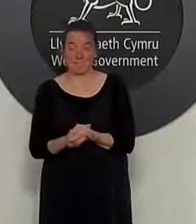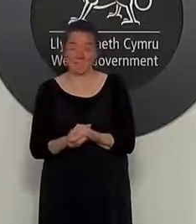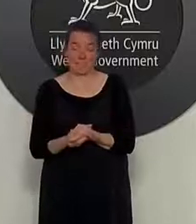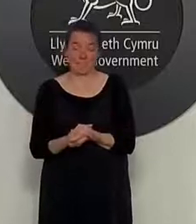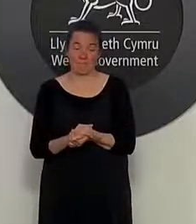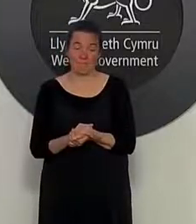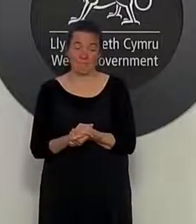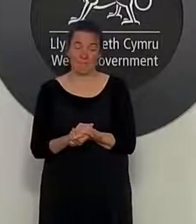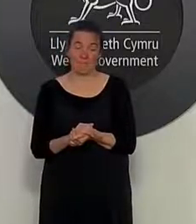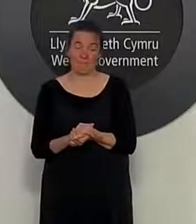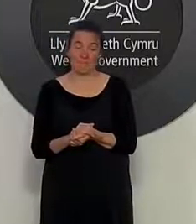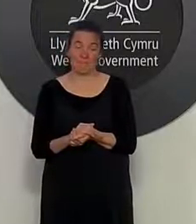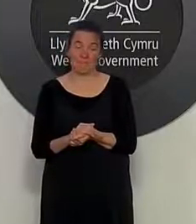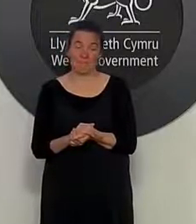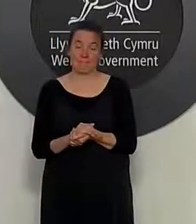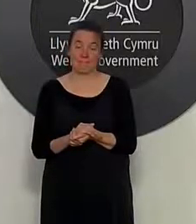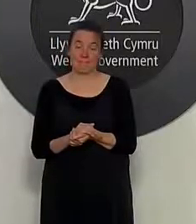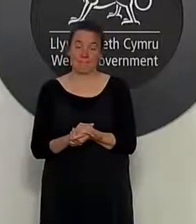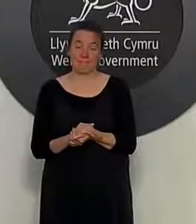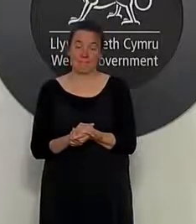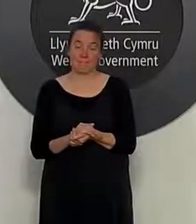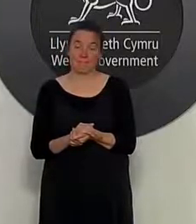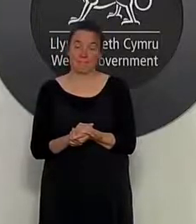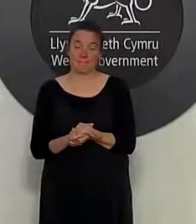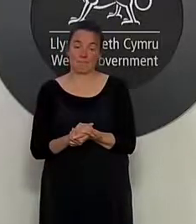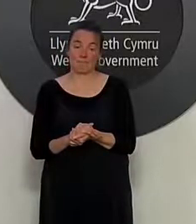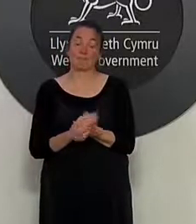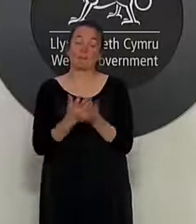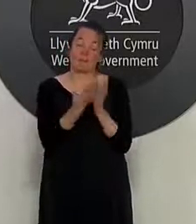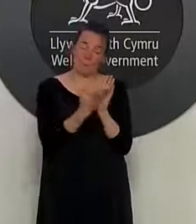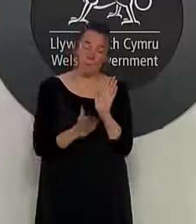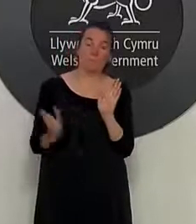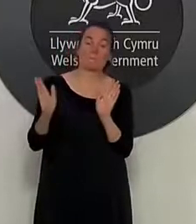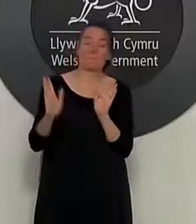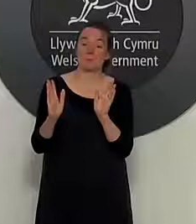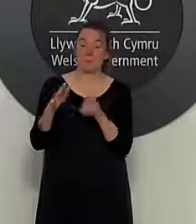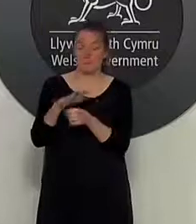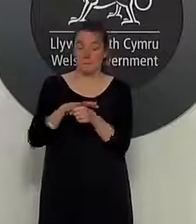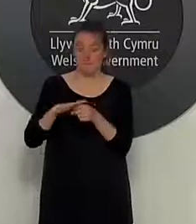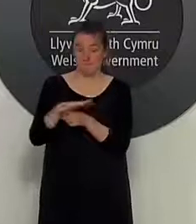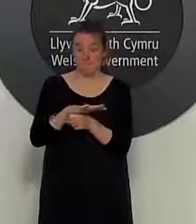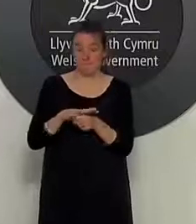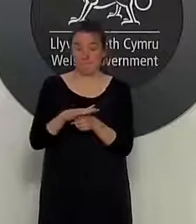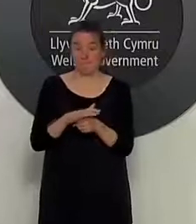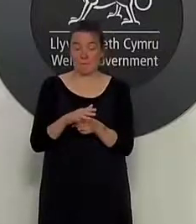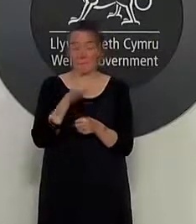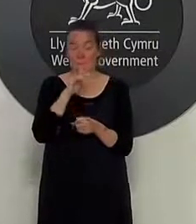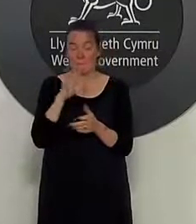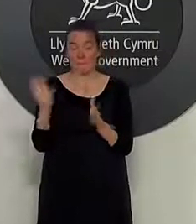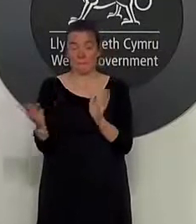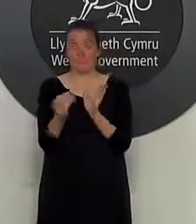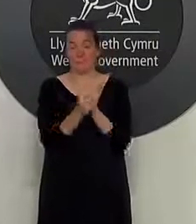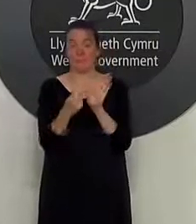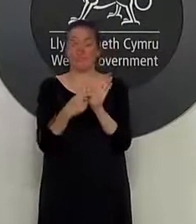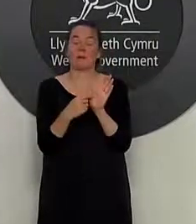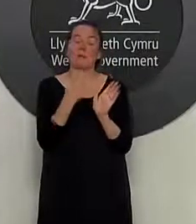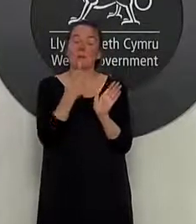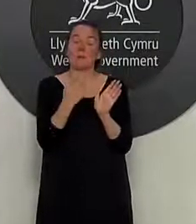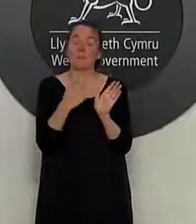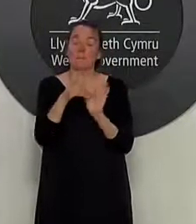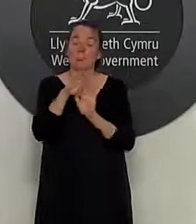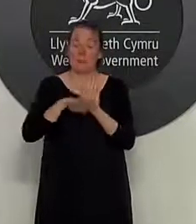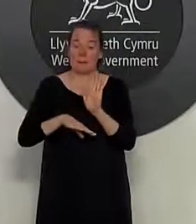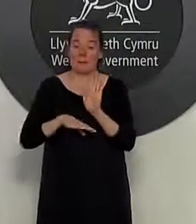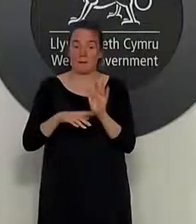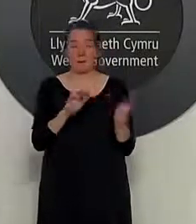those broader questions are going to be at the heart of the white paper. And so that in the cooperation agreement, we've